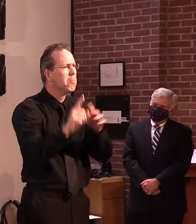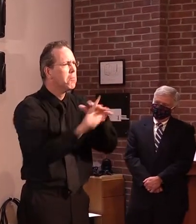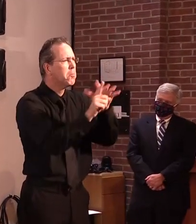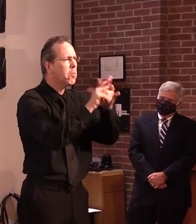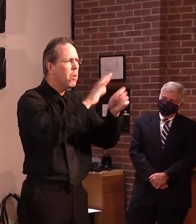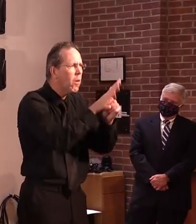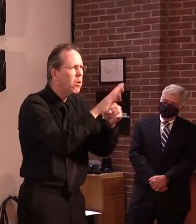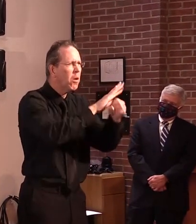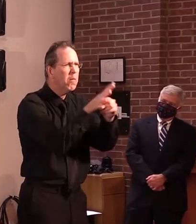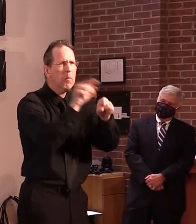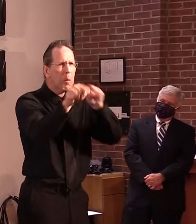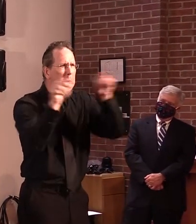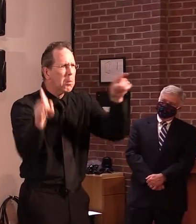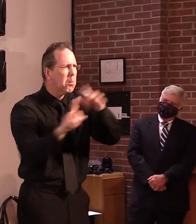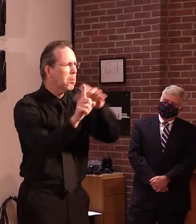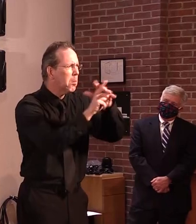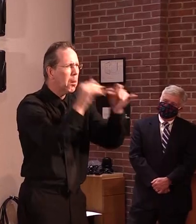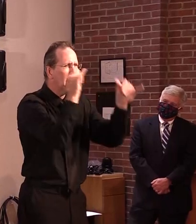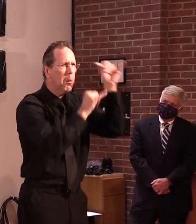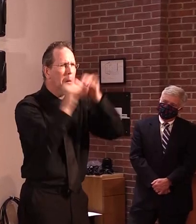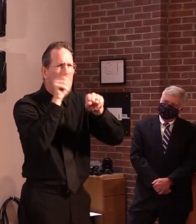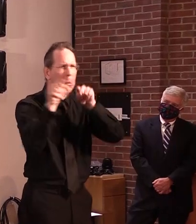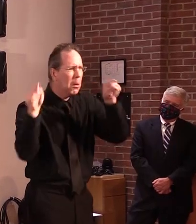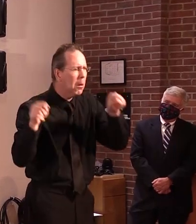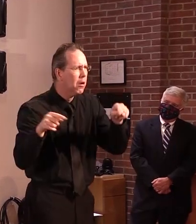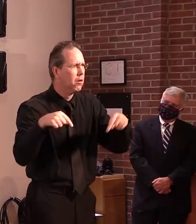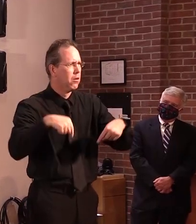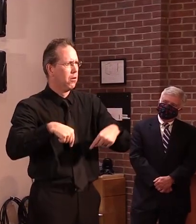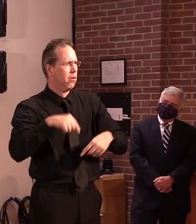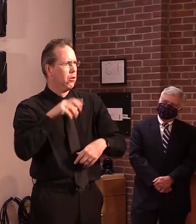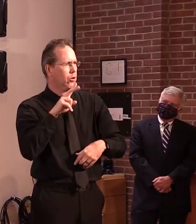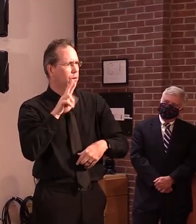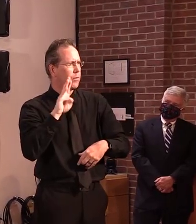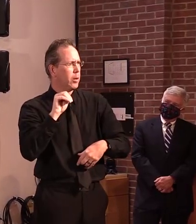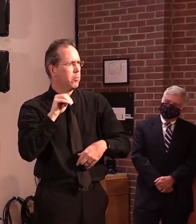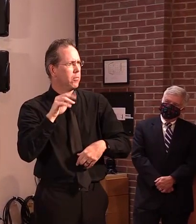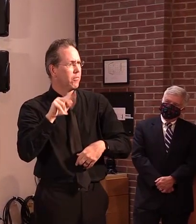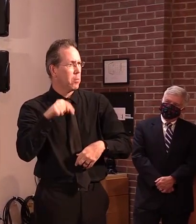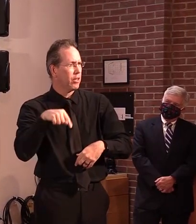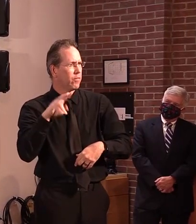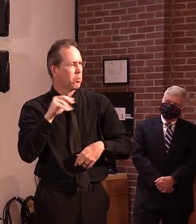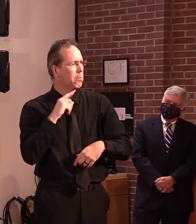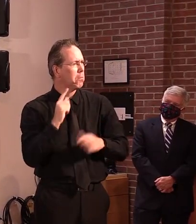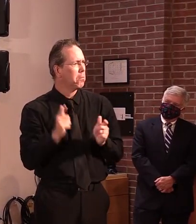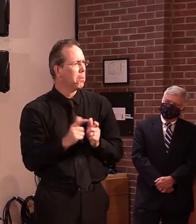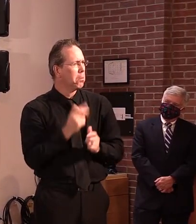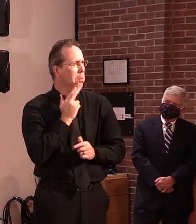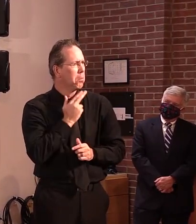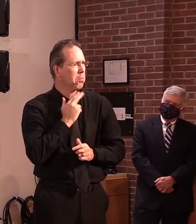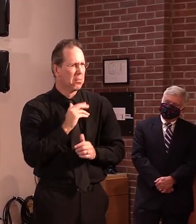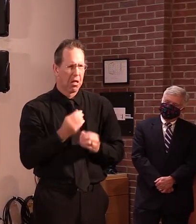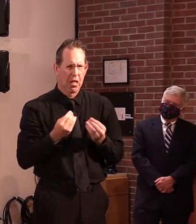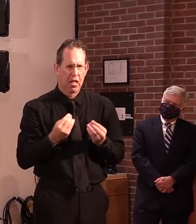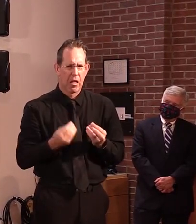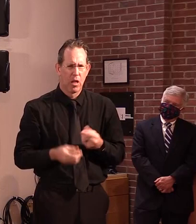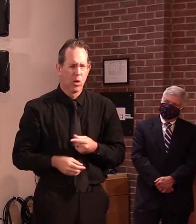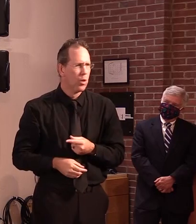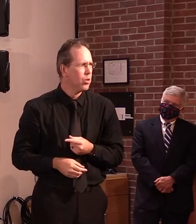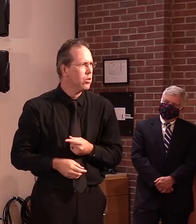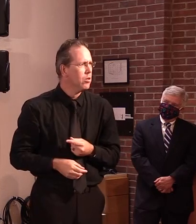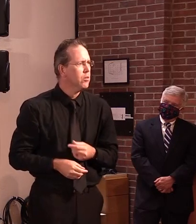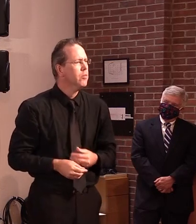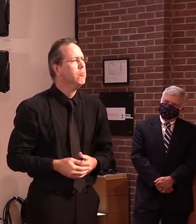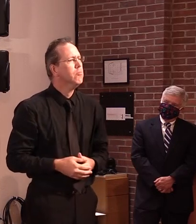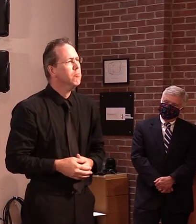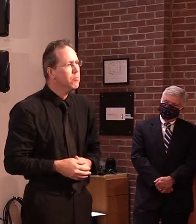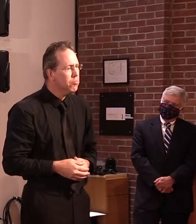Thanks for that question. I definitely think a big part of UVM's success is the